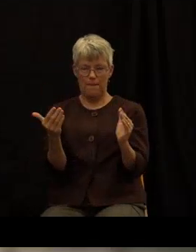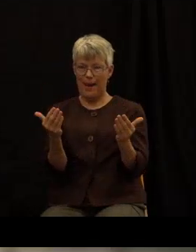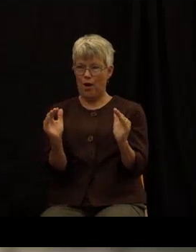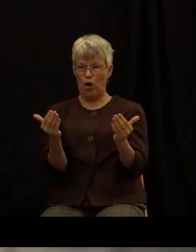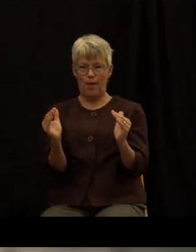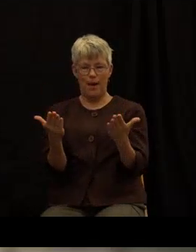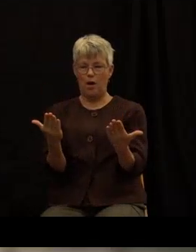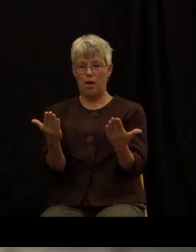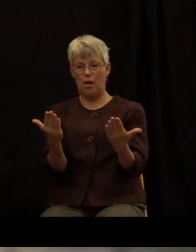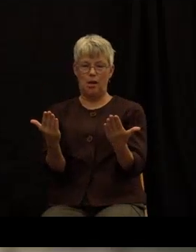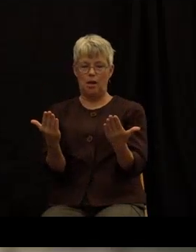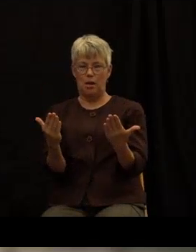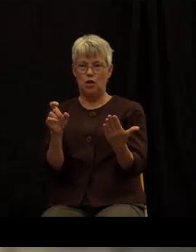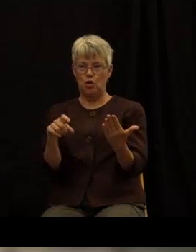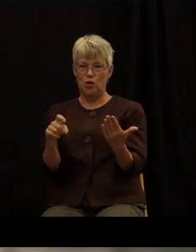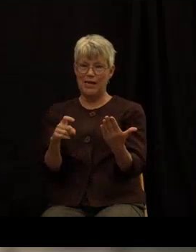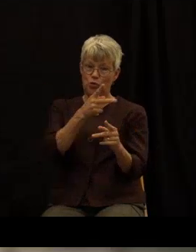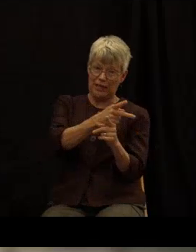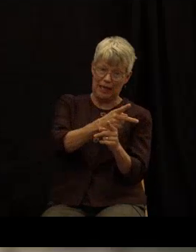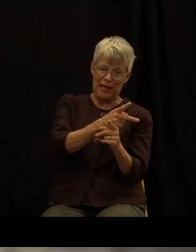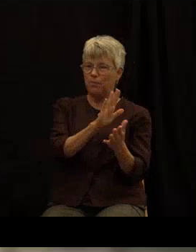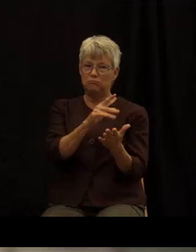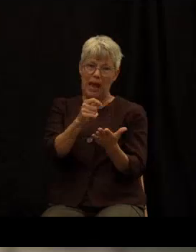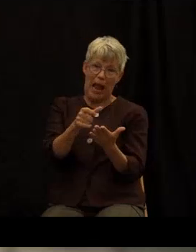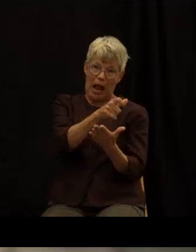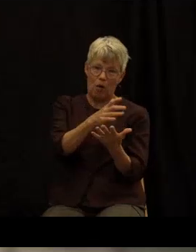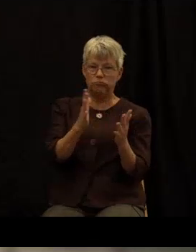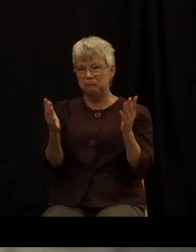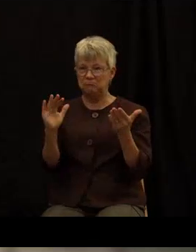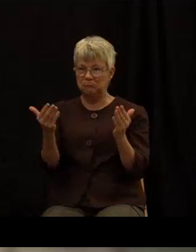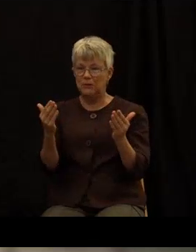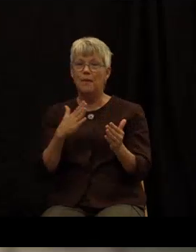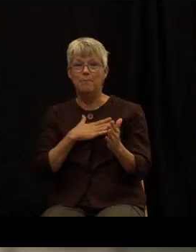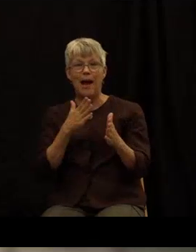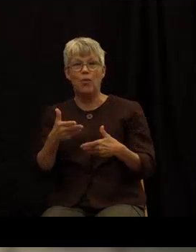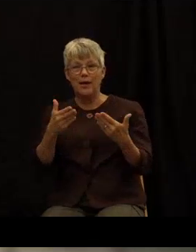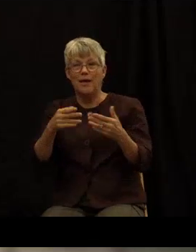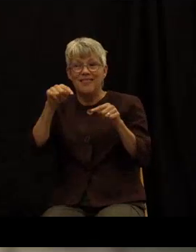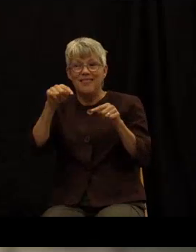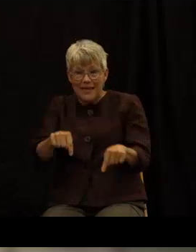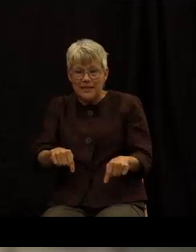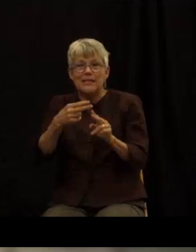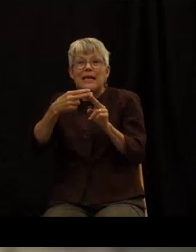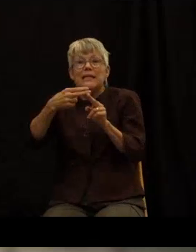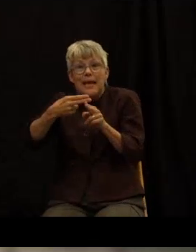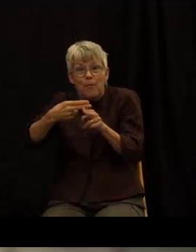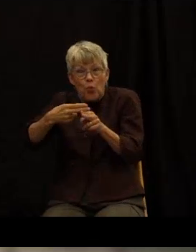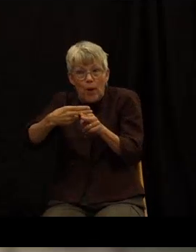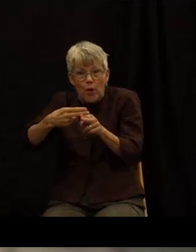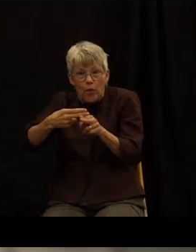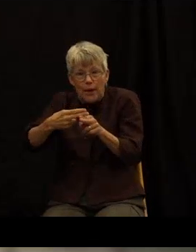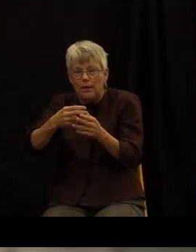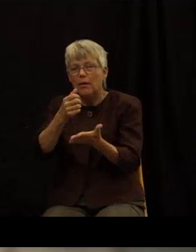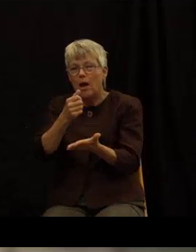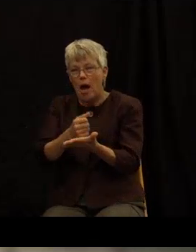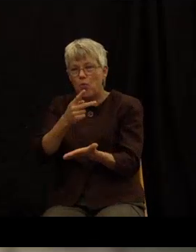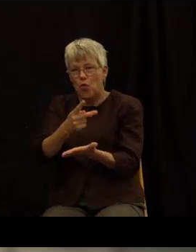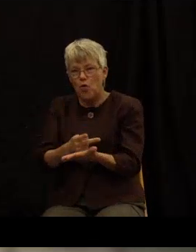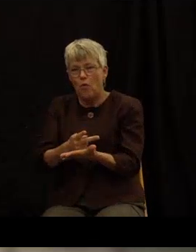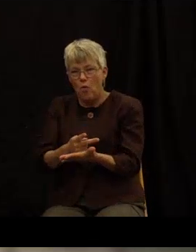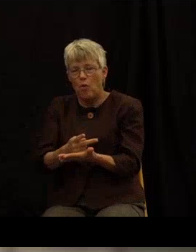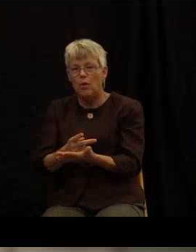you think would be a good idea. So again, my recommendation would be temporary of 4240, so that